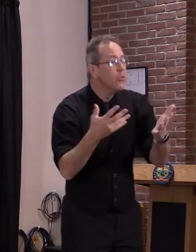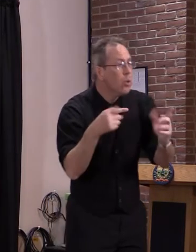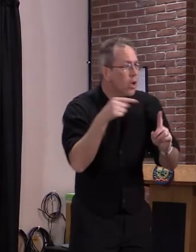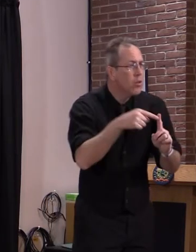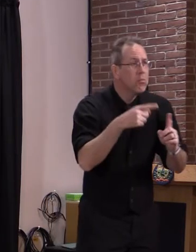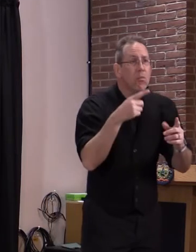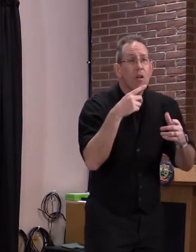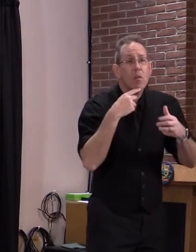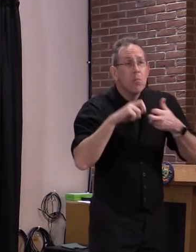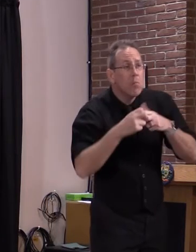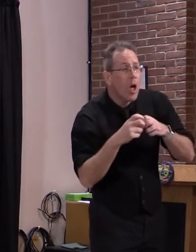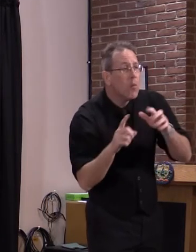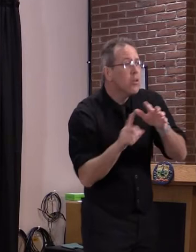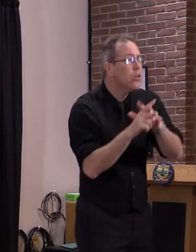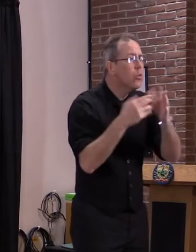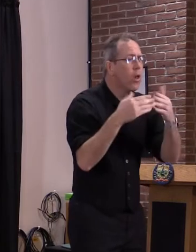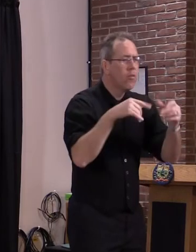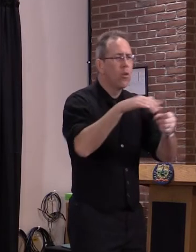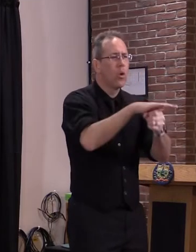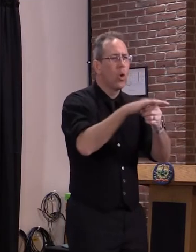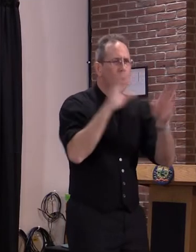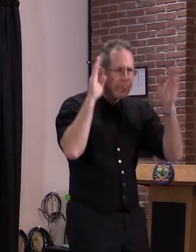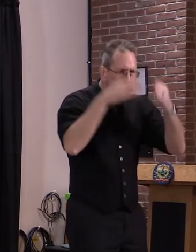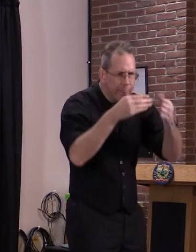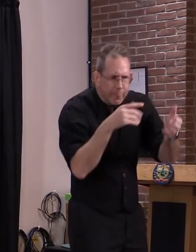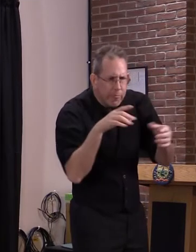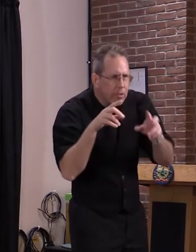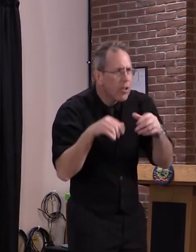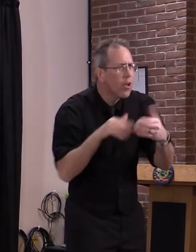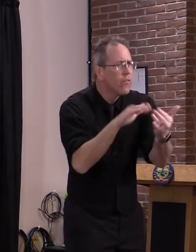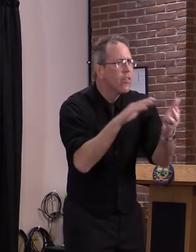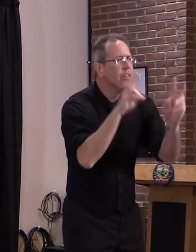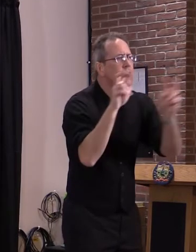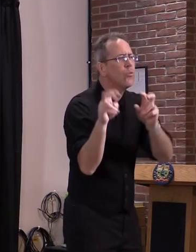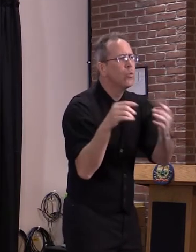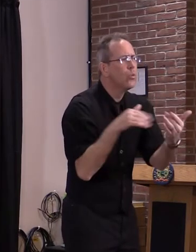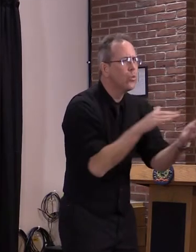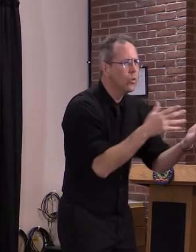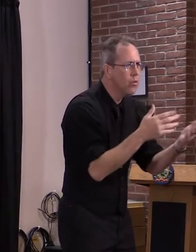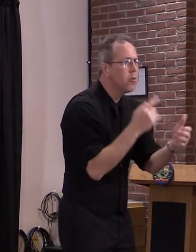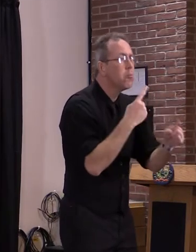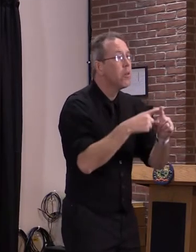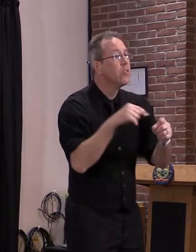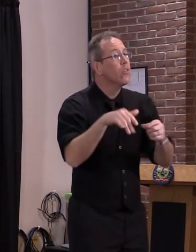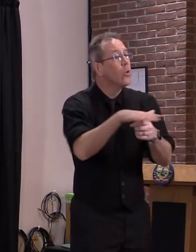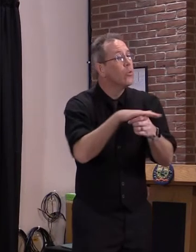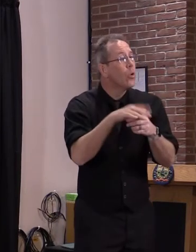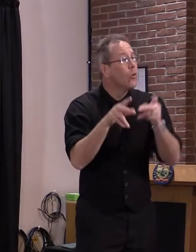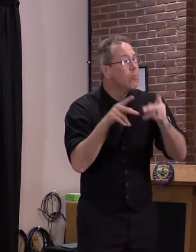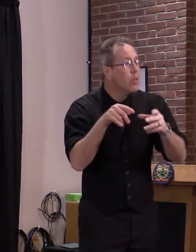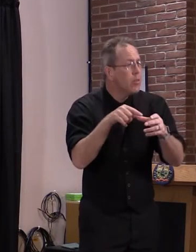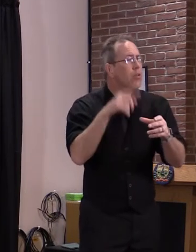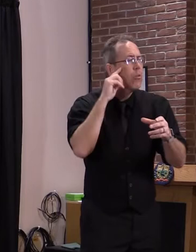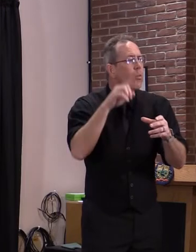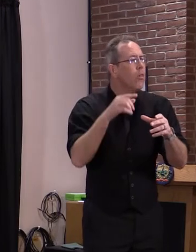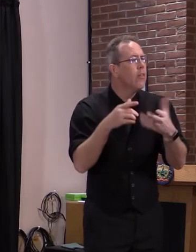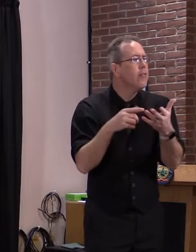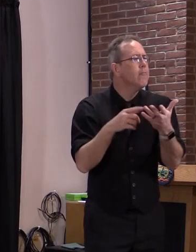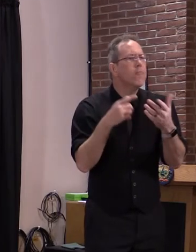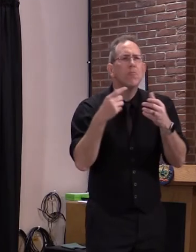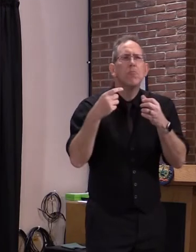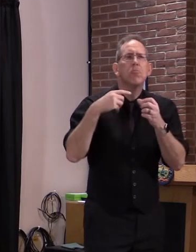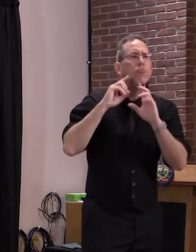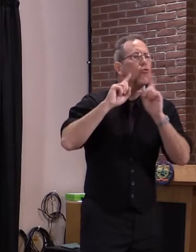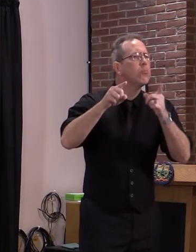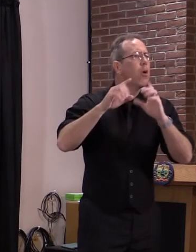and also serve as an interface between local resources and state resources. So as we bring state agencies to bear to help out